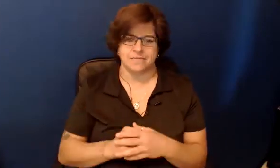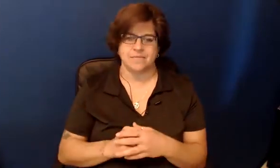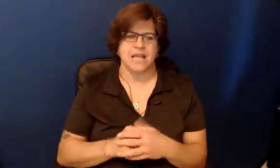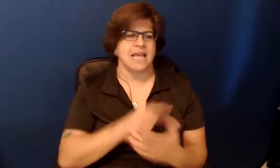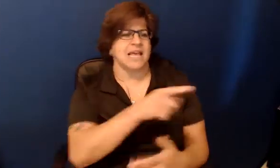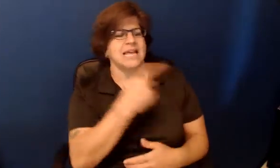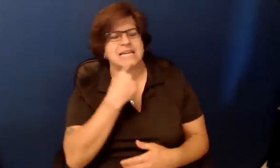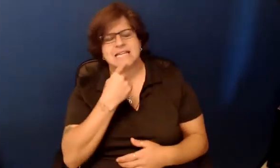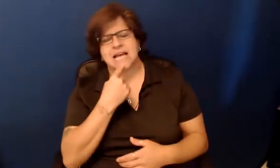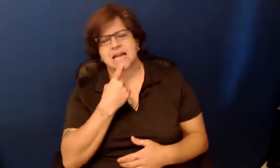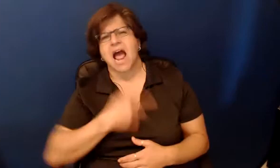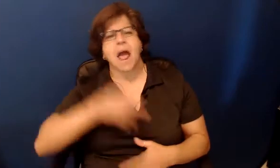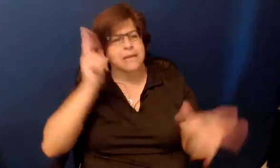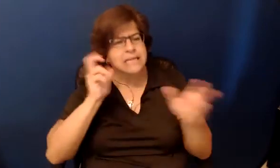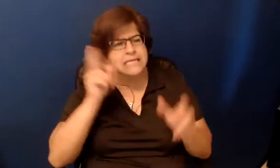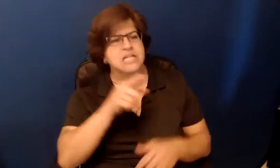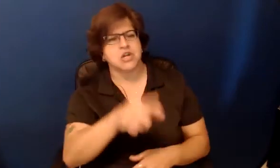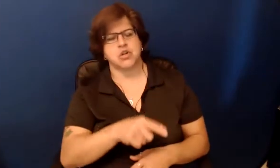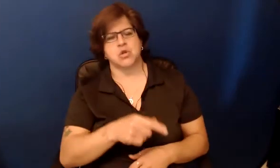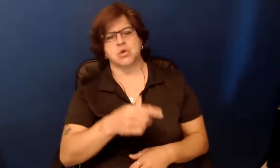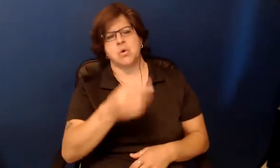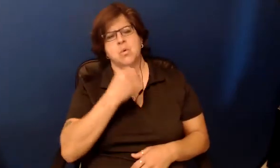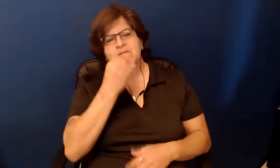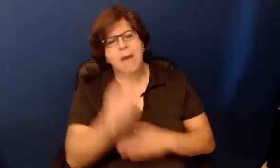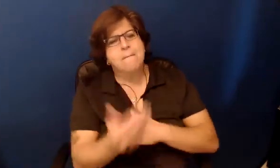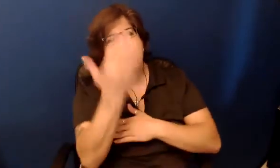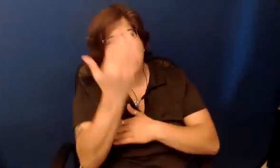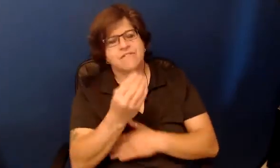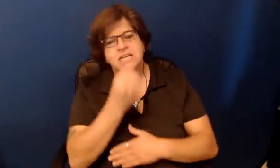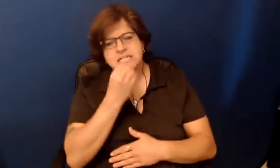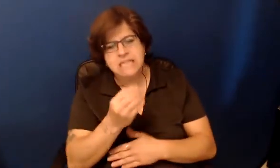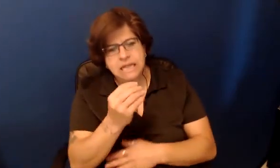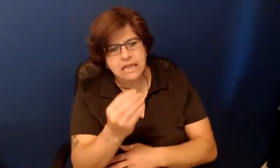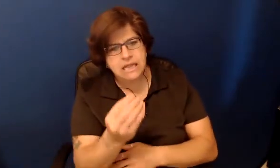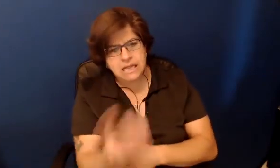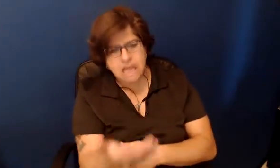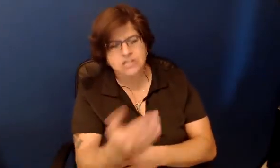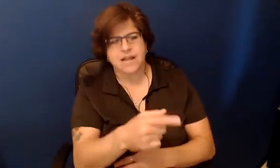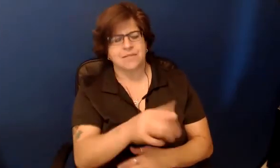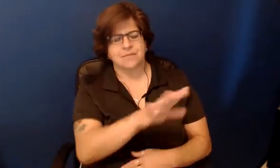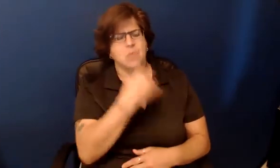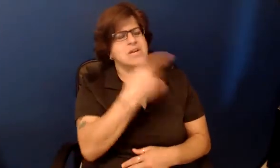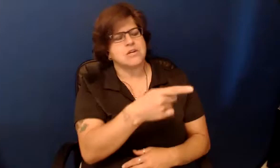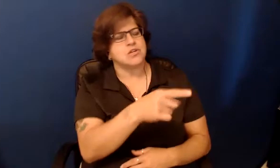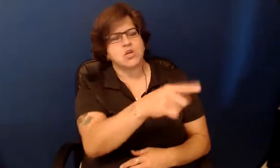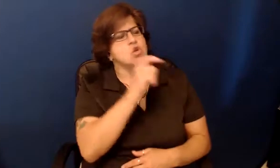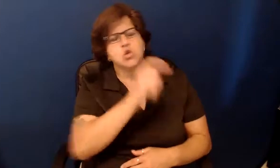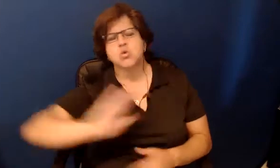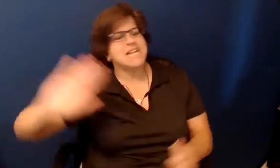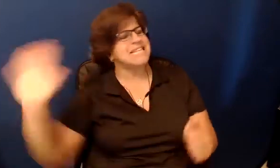long. We've had lunch together, dinner and all that, And he says, I want to tell you something. You did